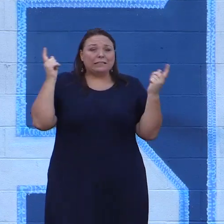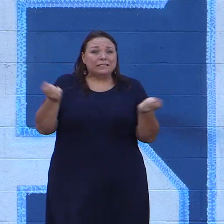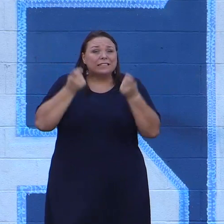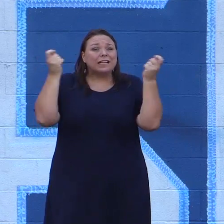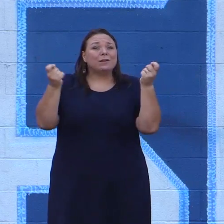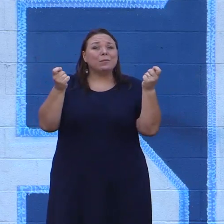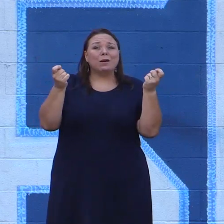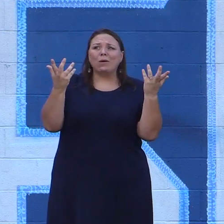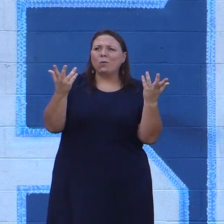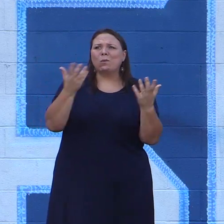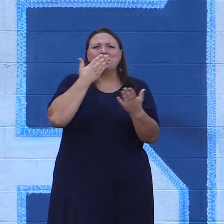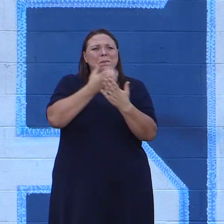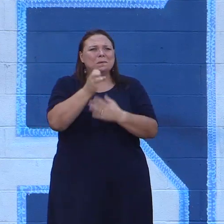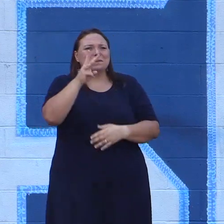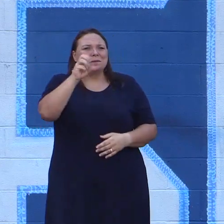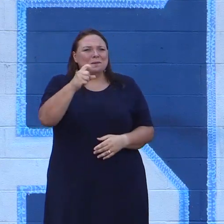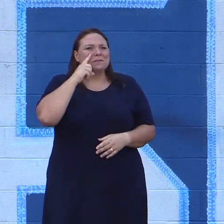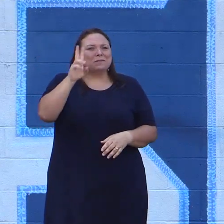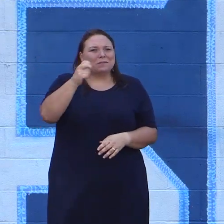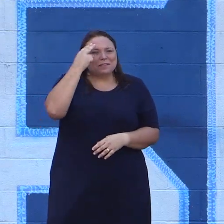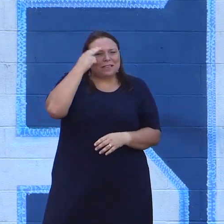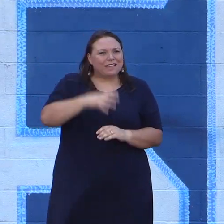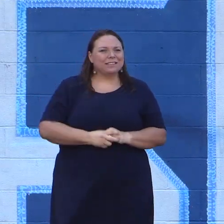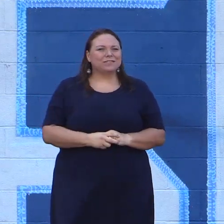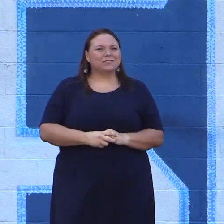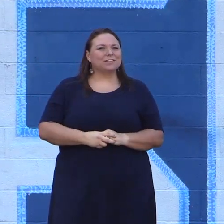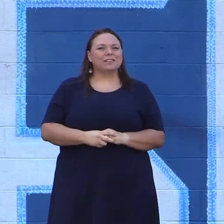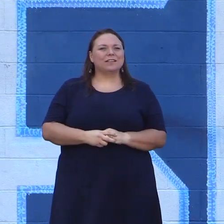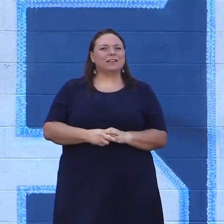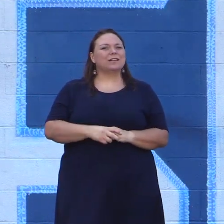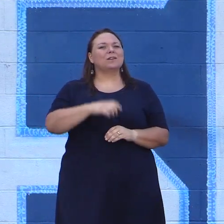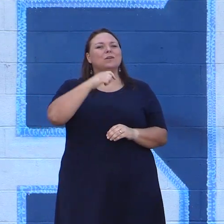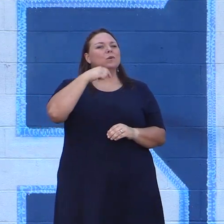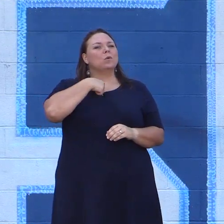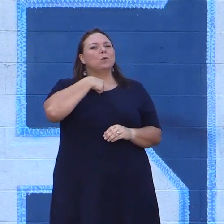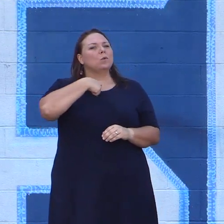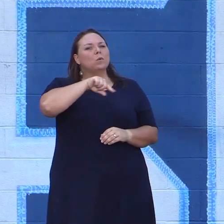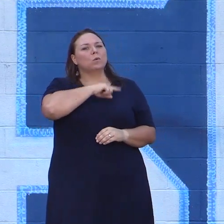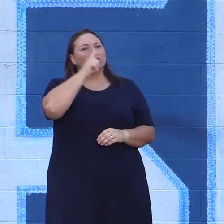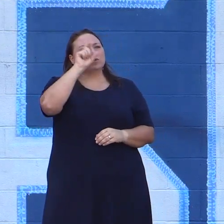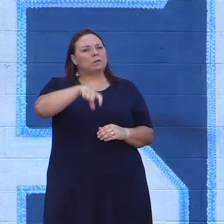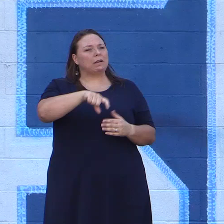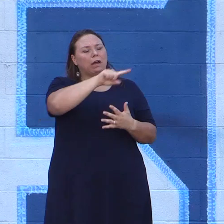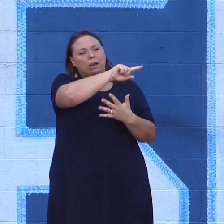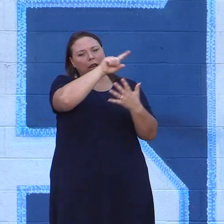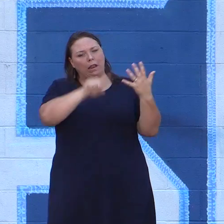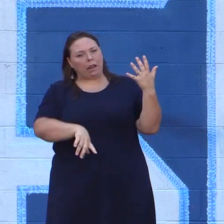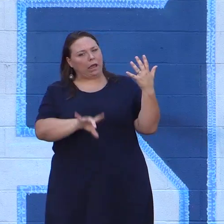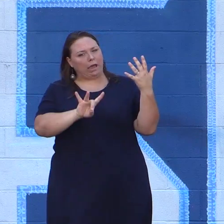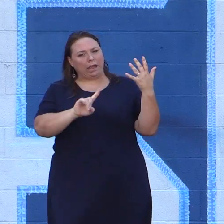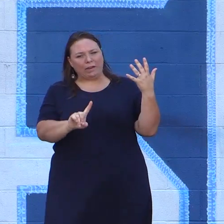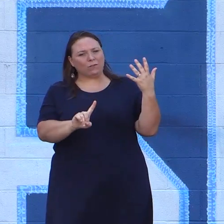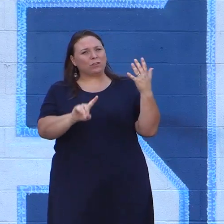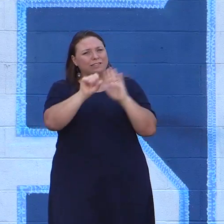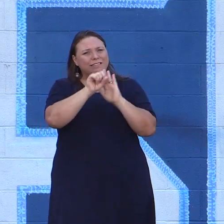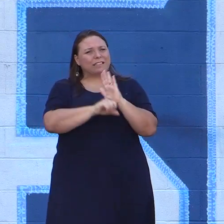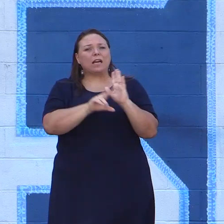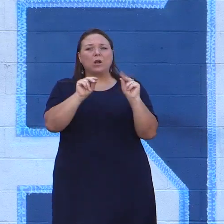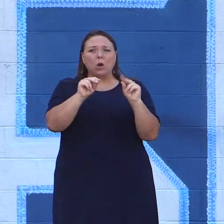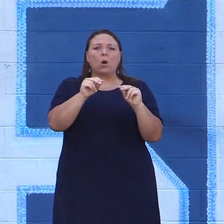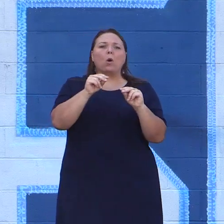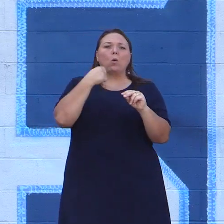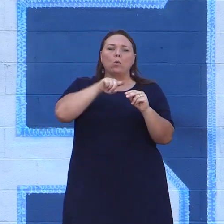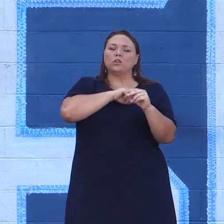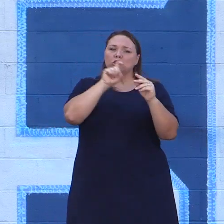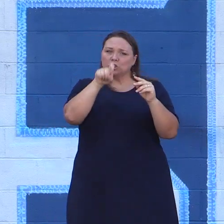celebrating pretty good news for Nashville. We should not be 81st in the state. We should still be, based on our density and our population and how people live,